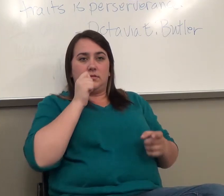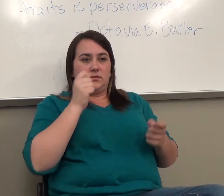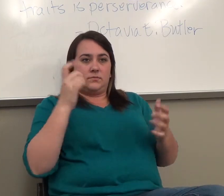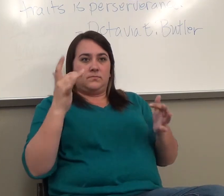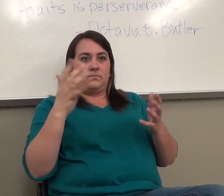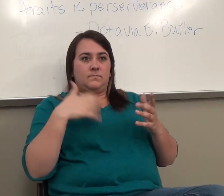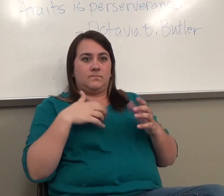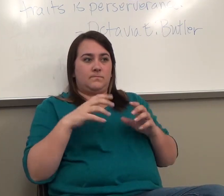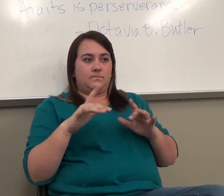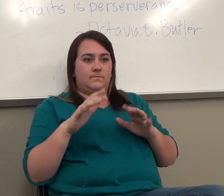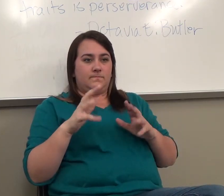Okay.